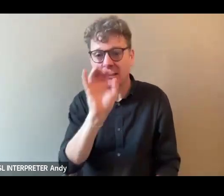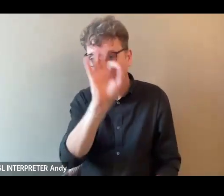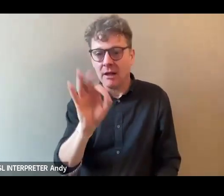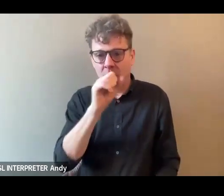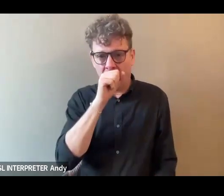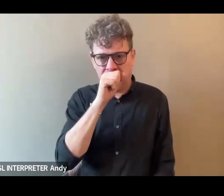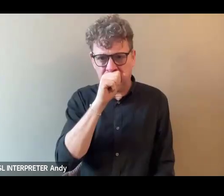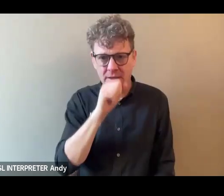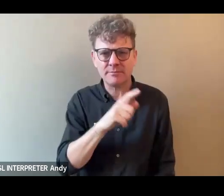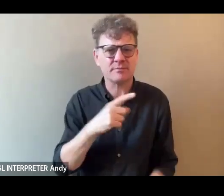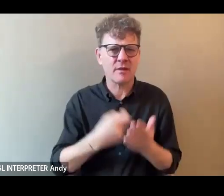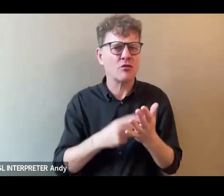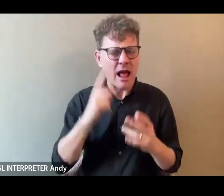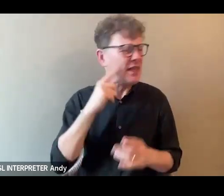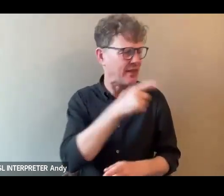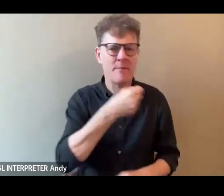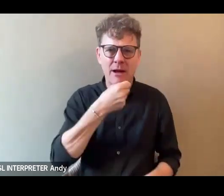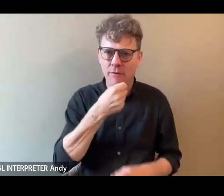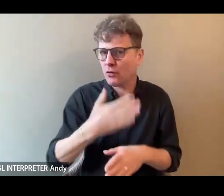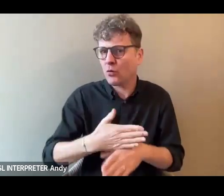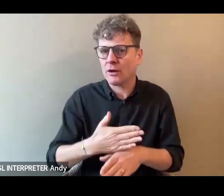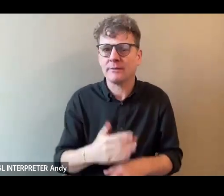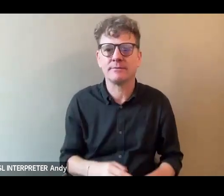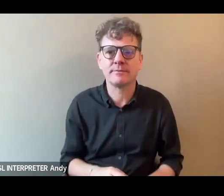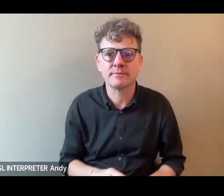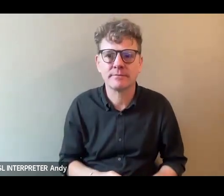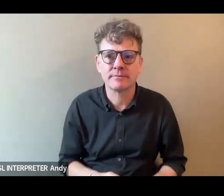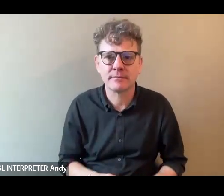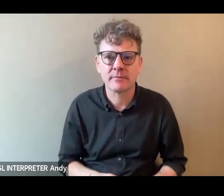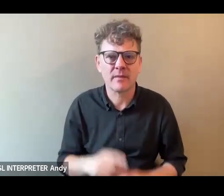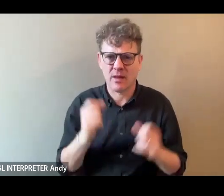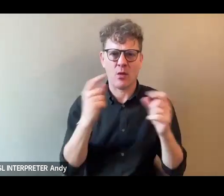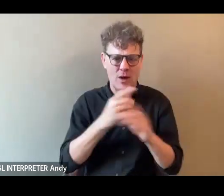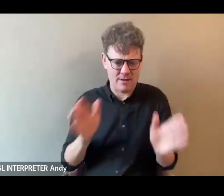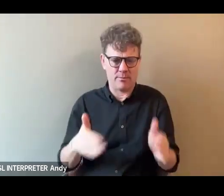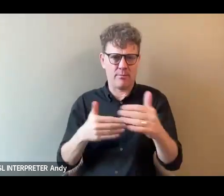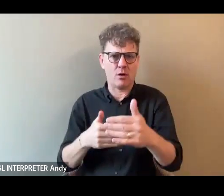microphone like Peter? I think that one in front of you should be live, and the weird box should be as well.